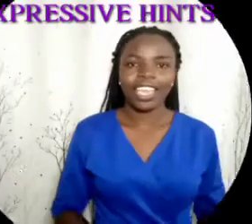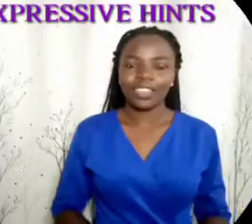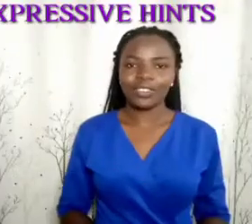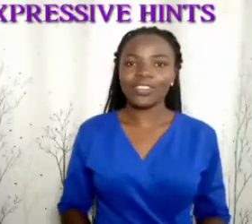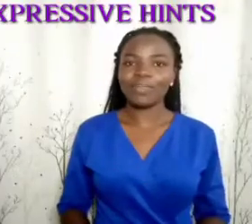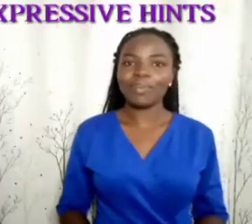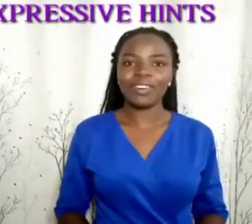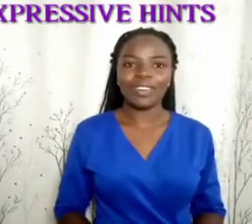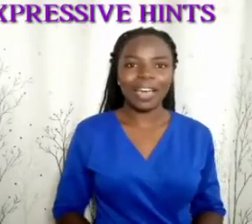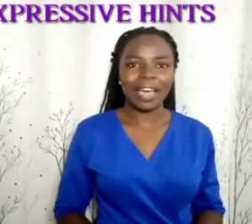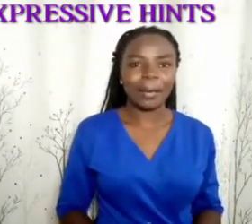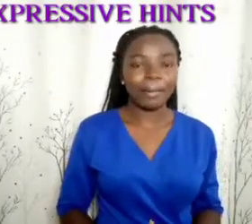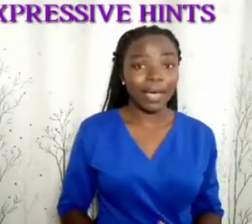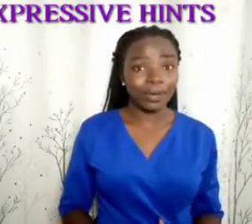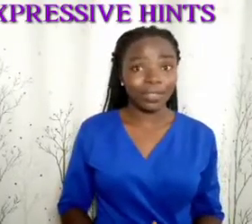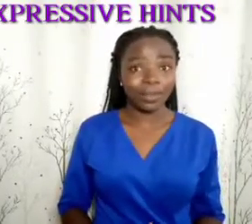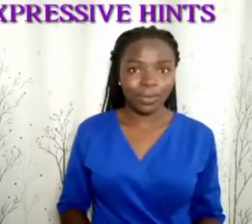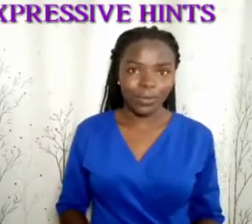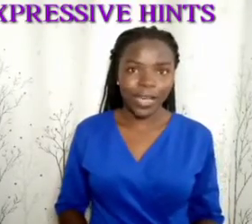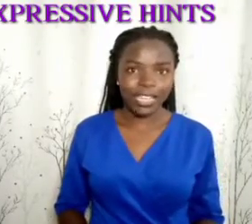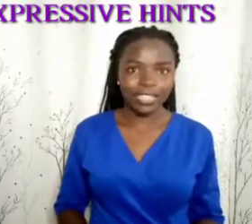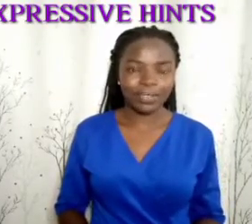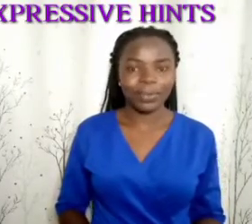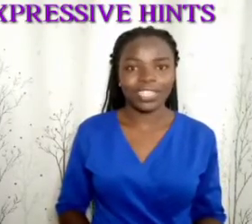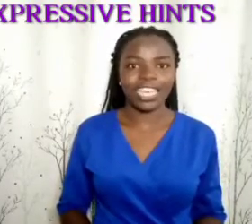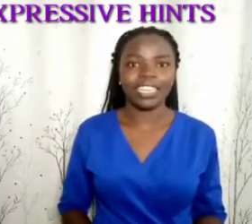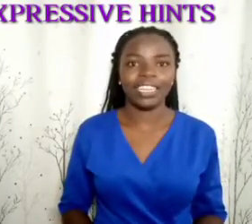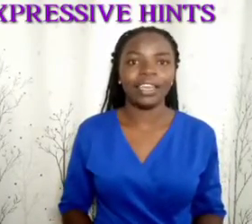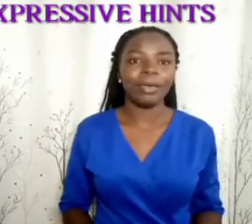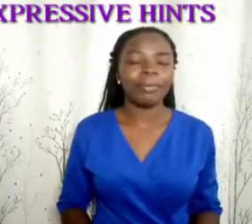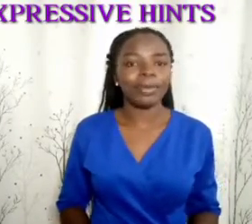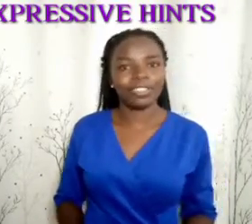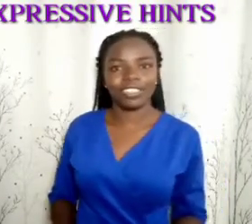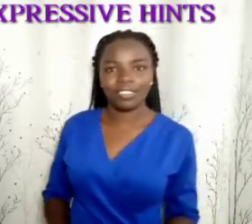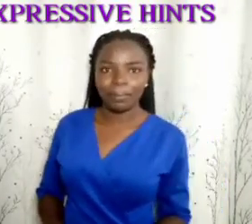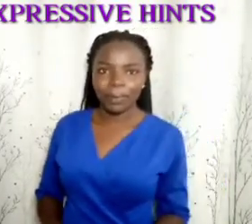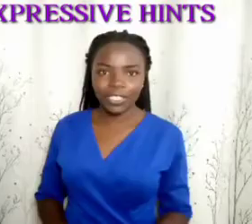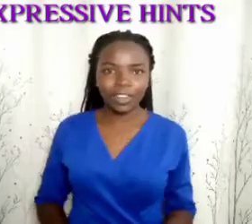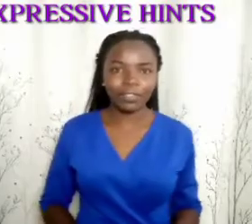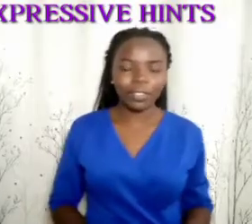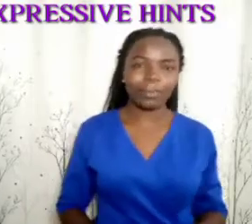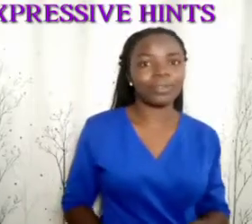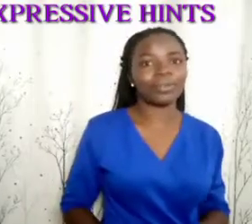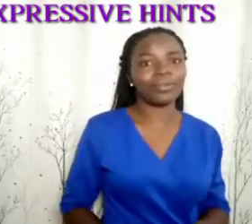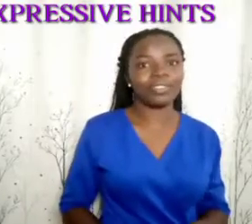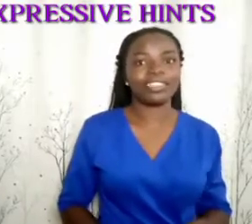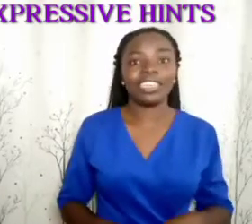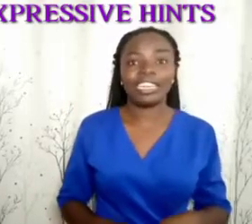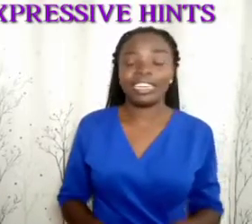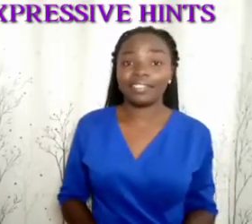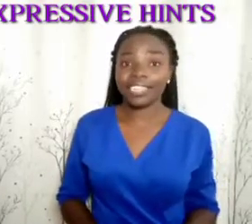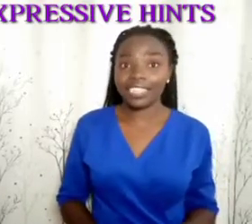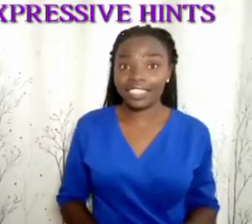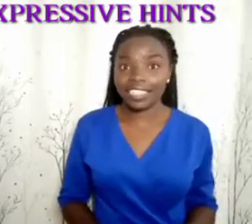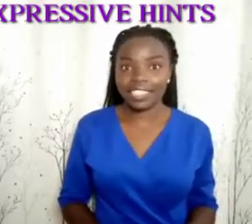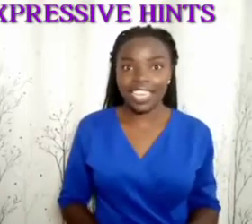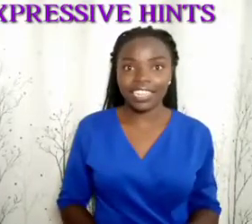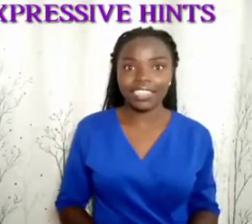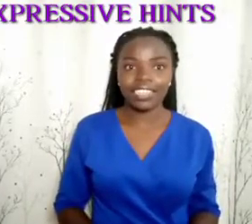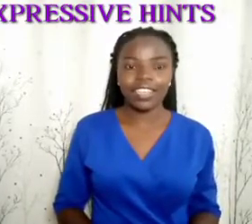Do not block your mouth with your hands when signing, because it is important for the person who's reading the signs